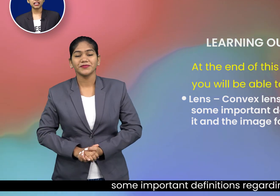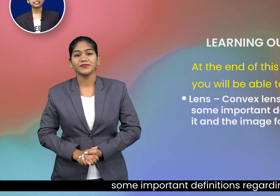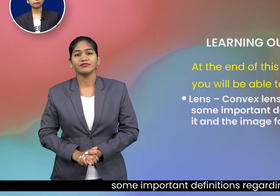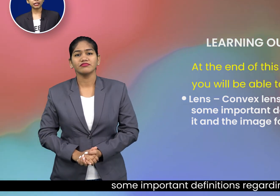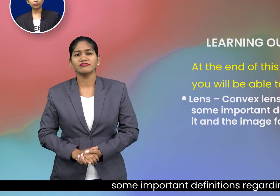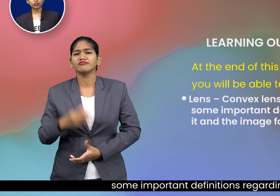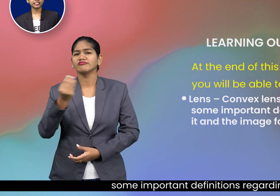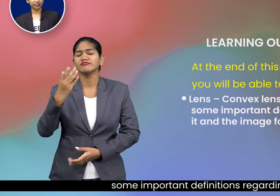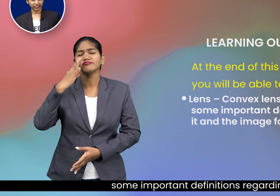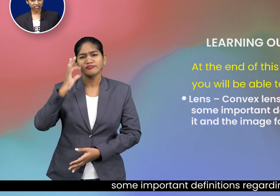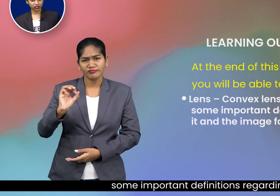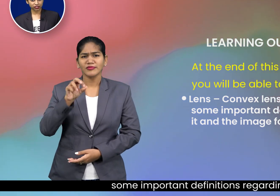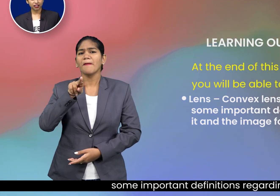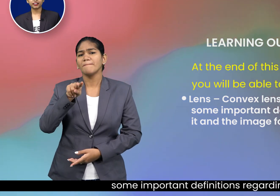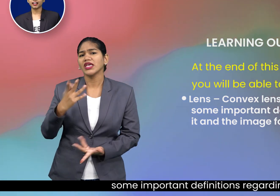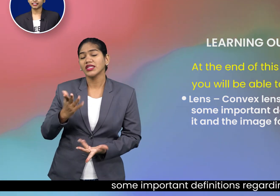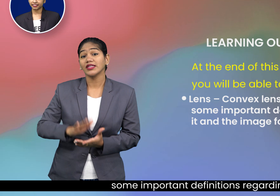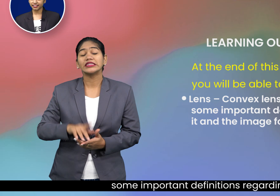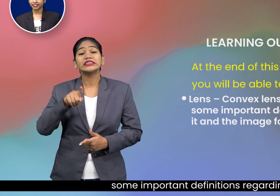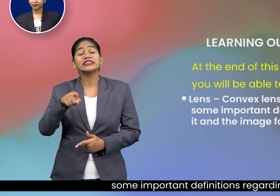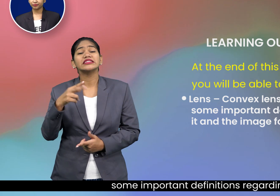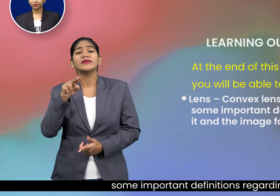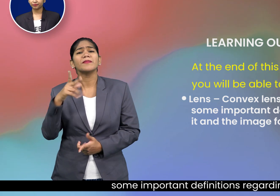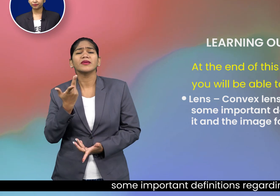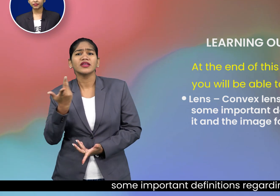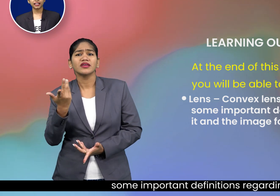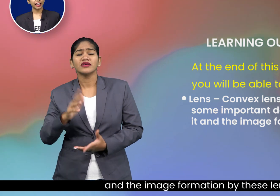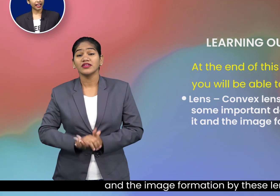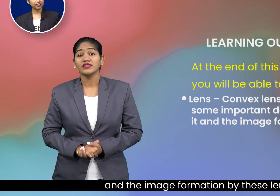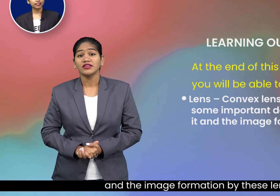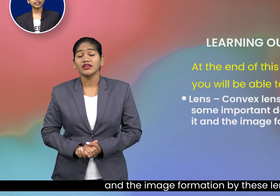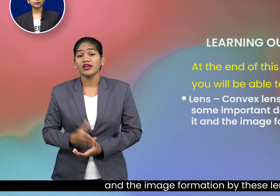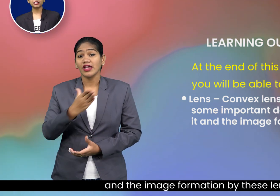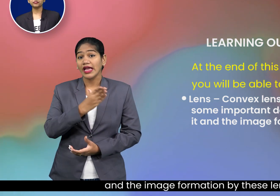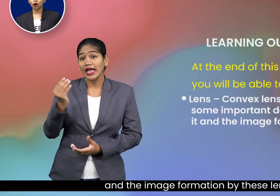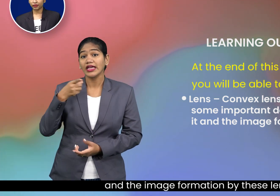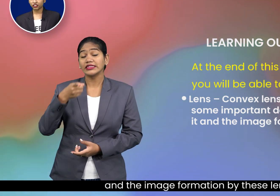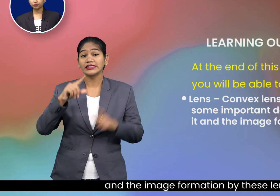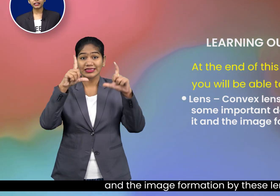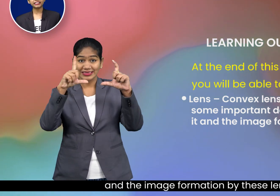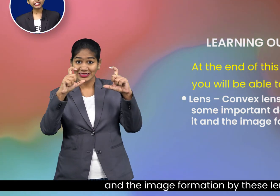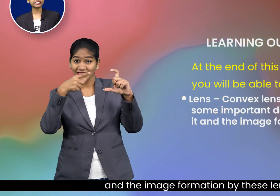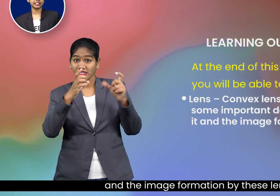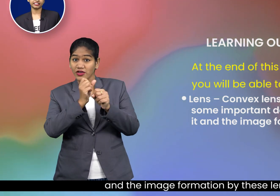some important definitions regarding it, and the image formation by these